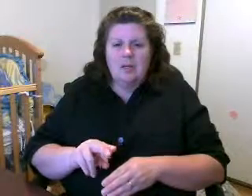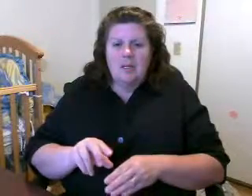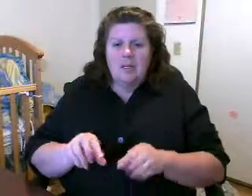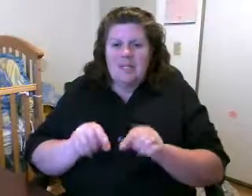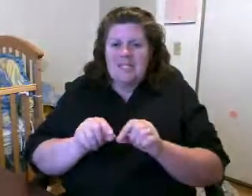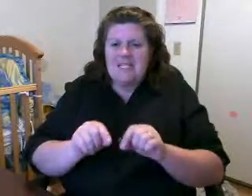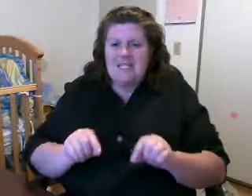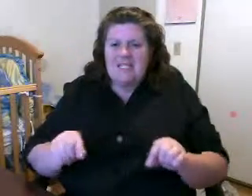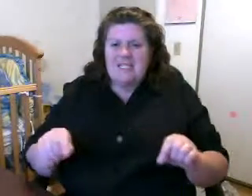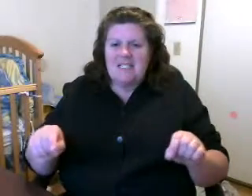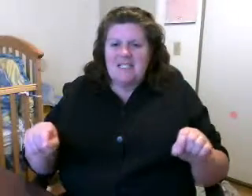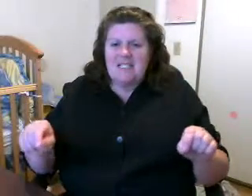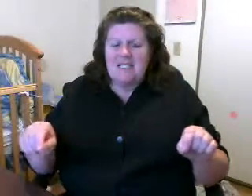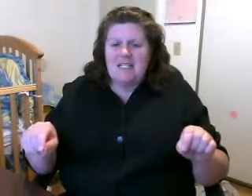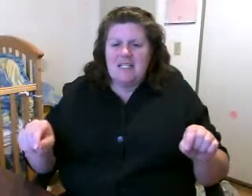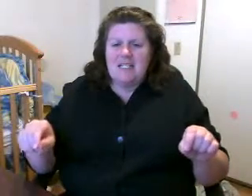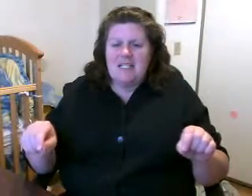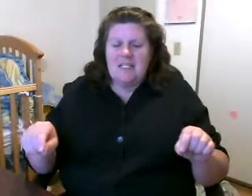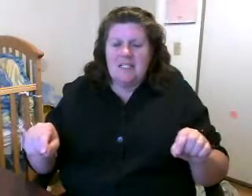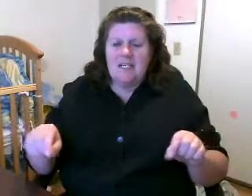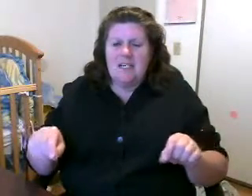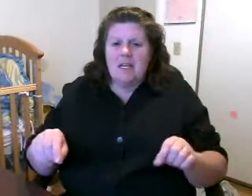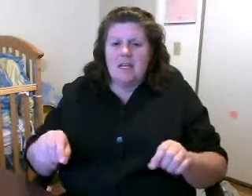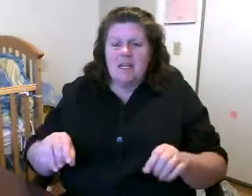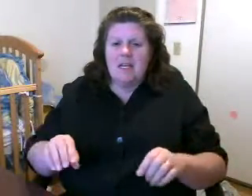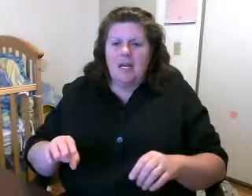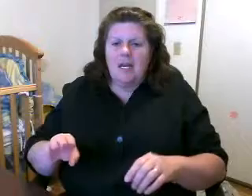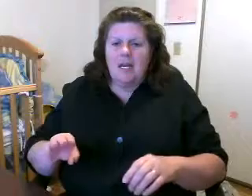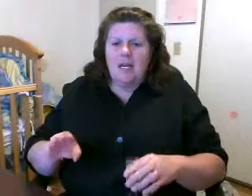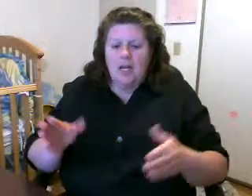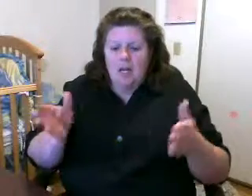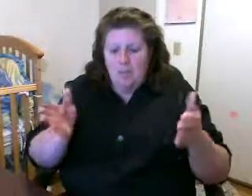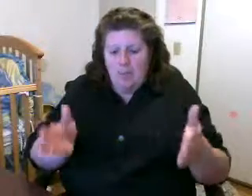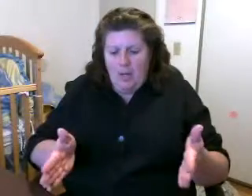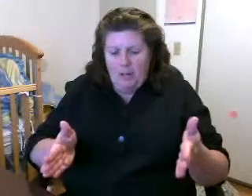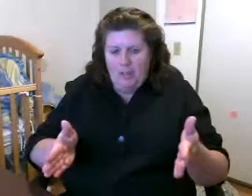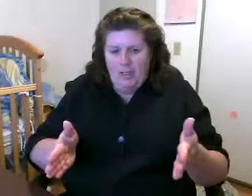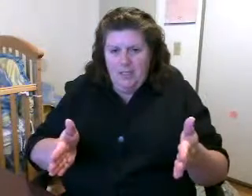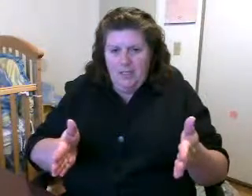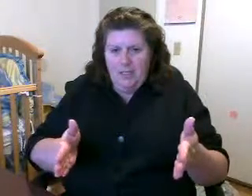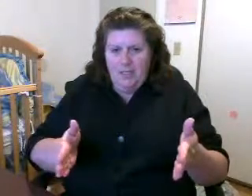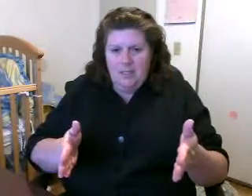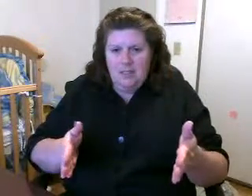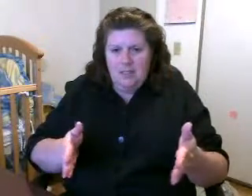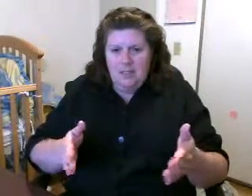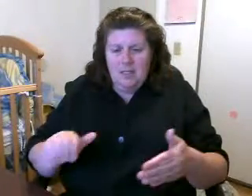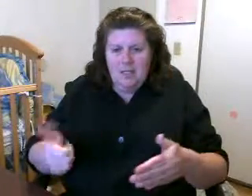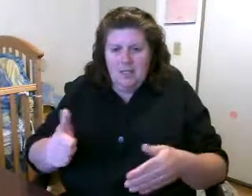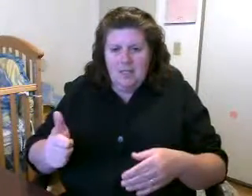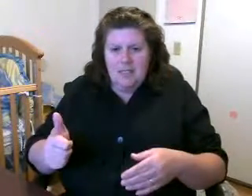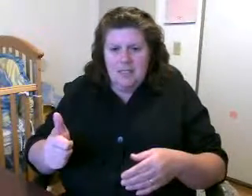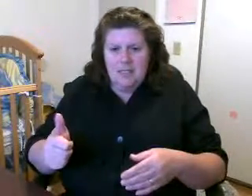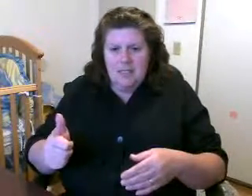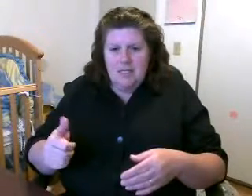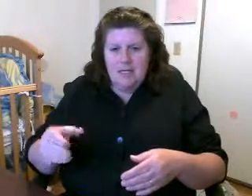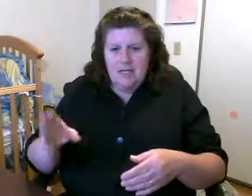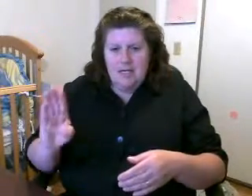English proficiently to construct the message. 10B, comprehend English proficiently